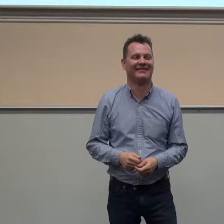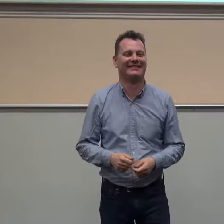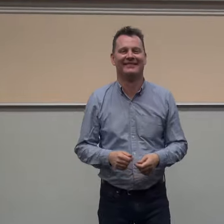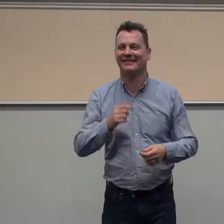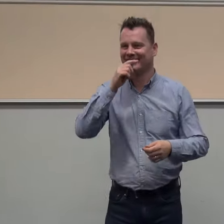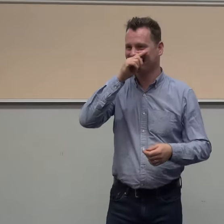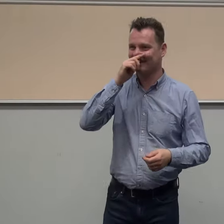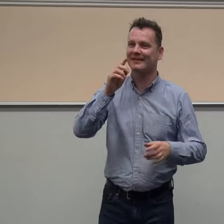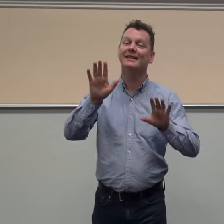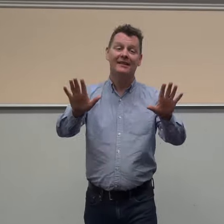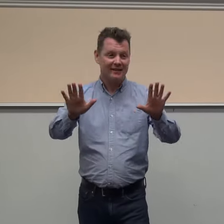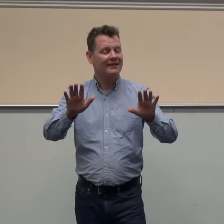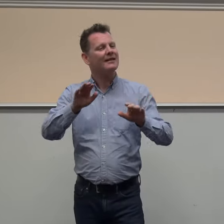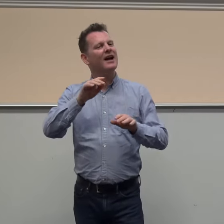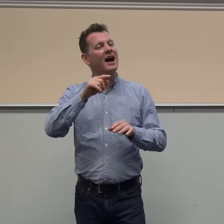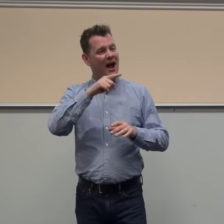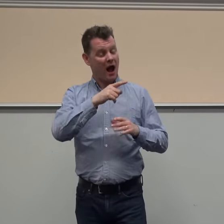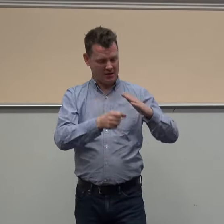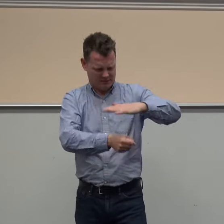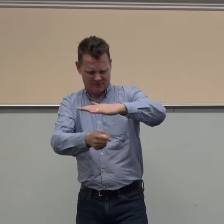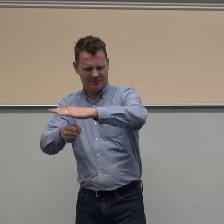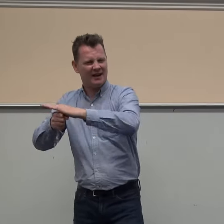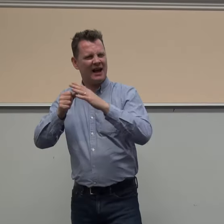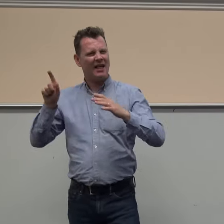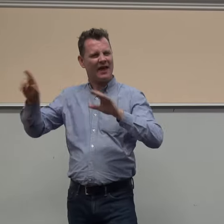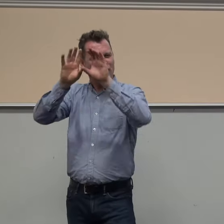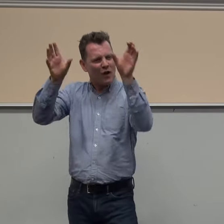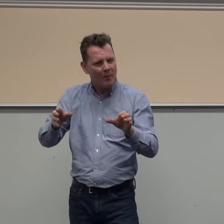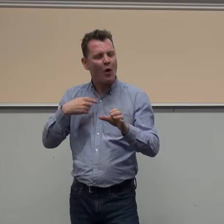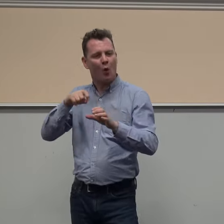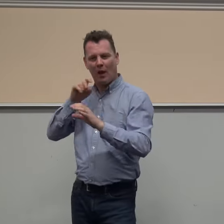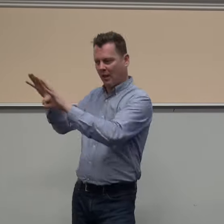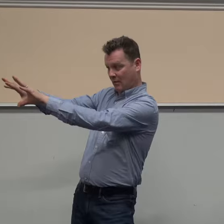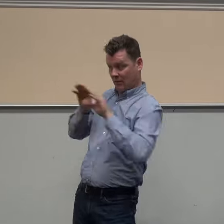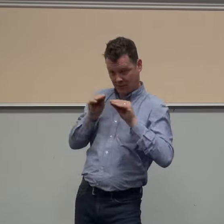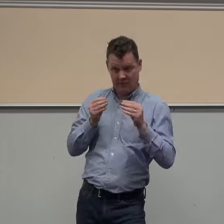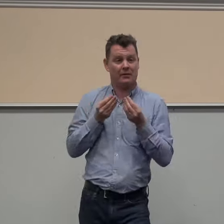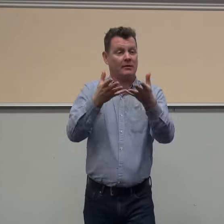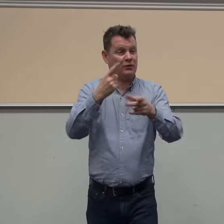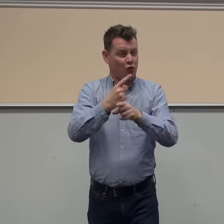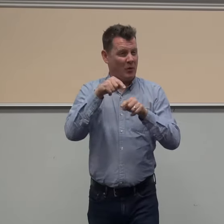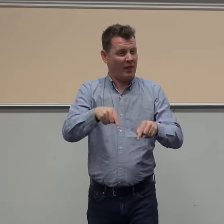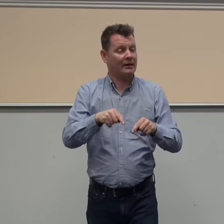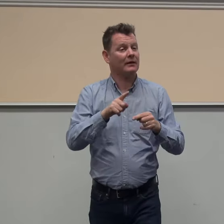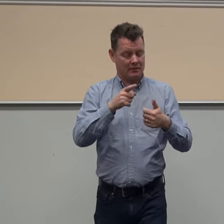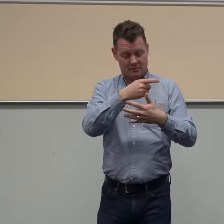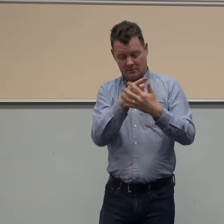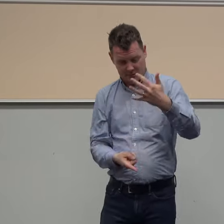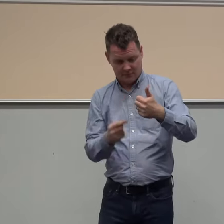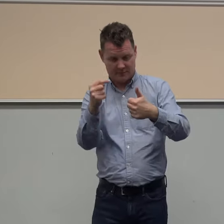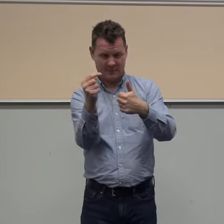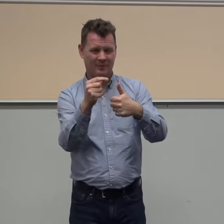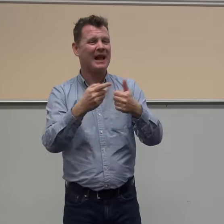I'm going to talk about them in terms of those building blocks that I mentioned before. So typically, in terms of the use of language,